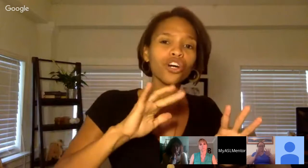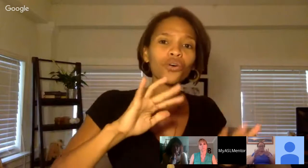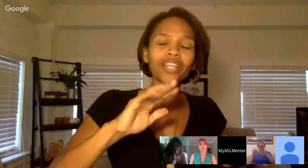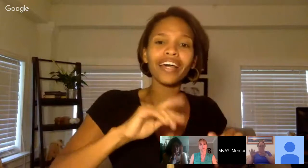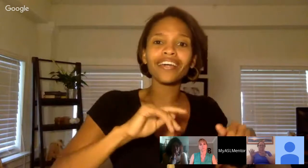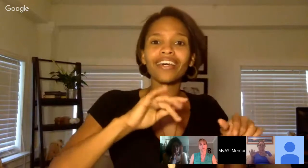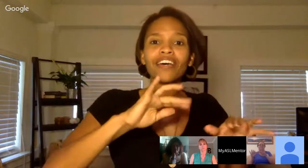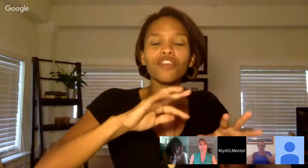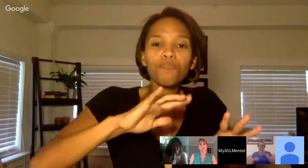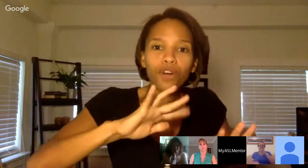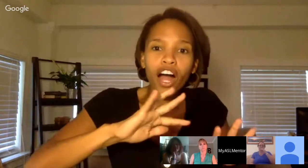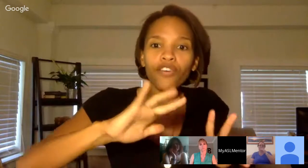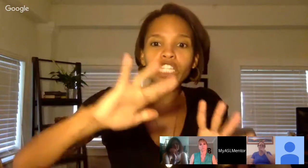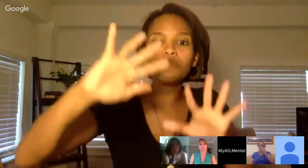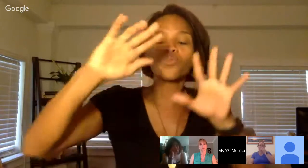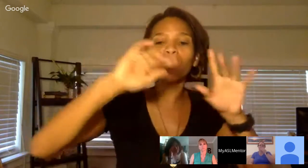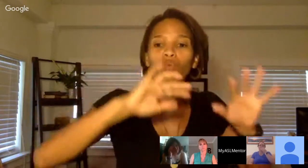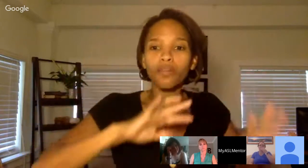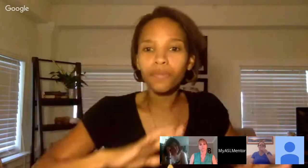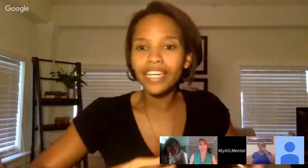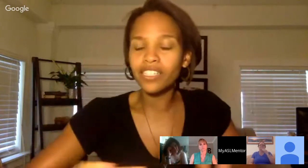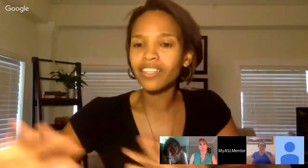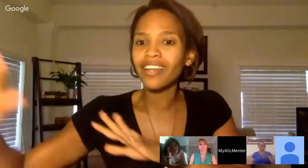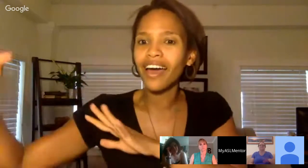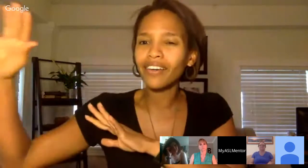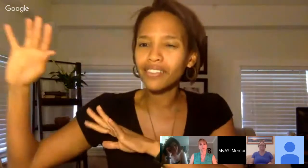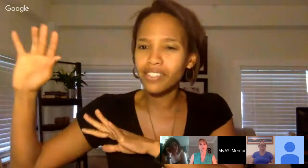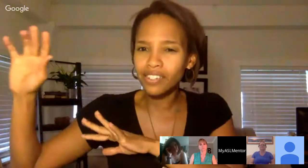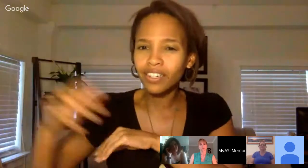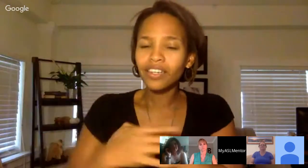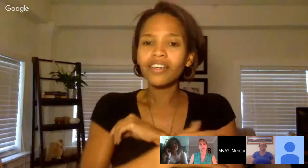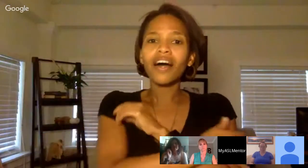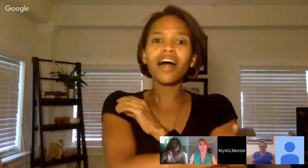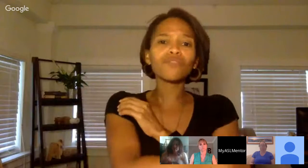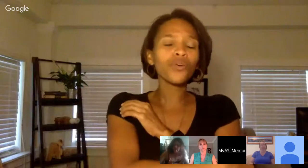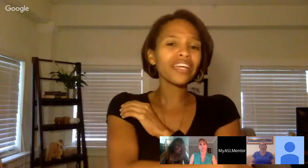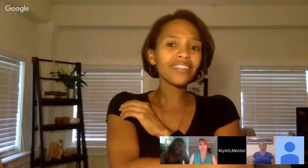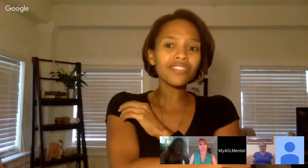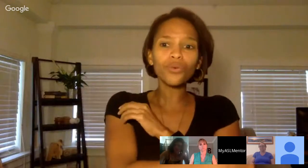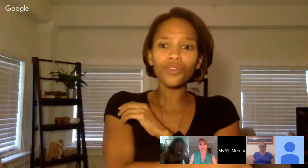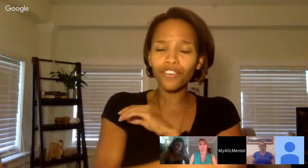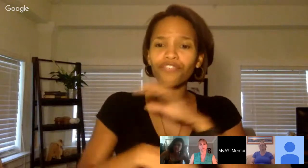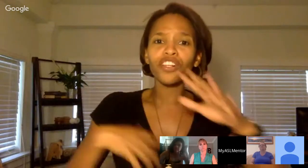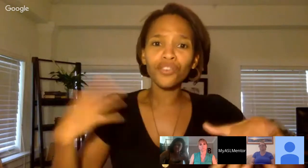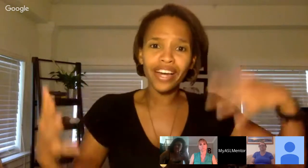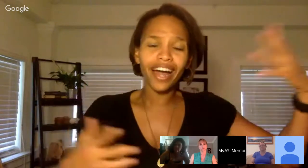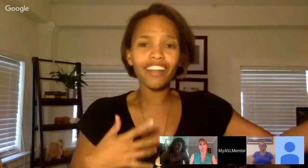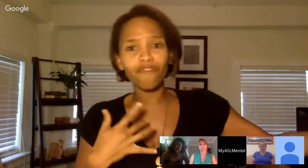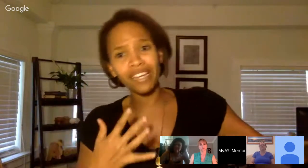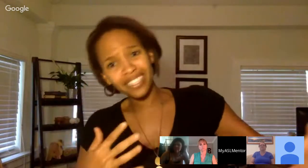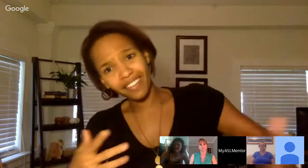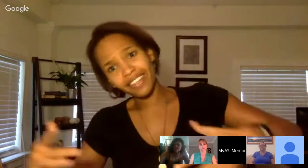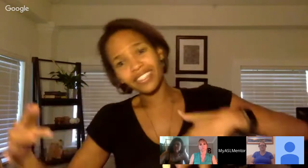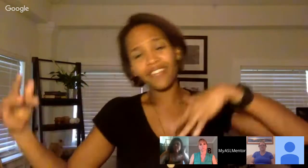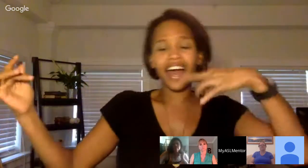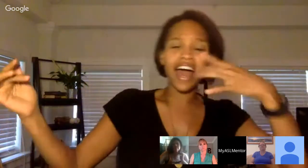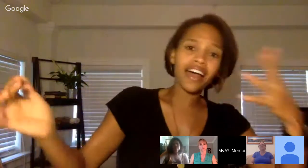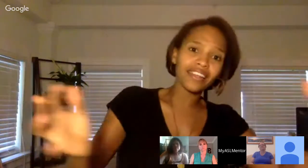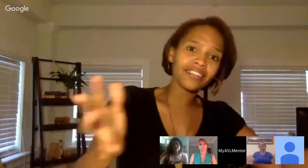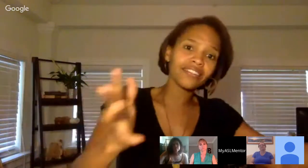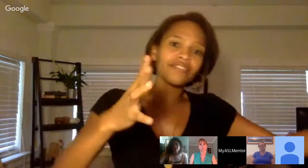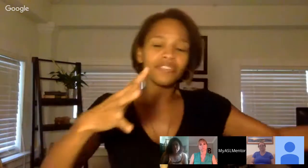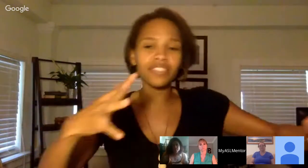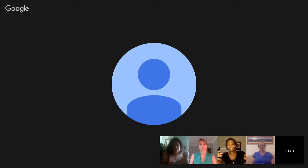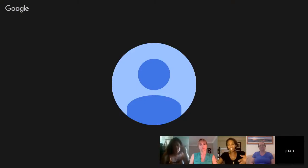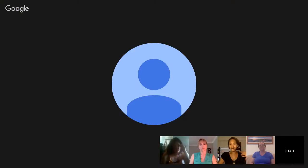kind of show like the progress between one place to the next. So it is sort of a filler that kind of means and this and